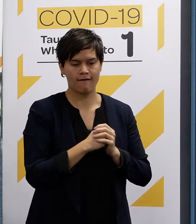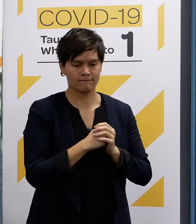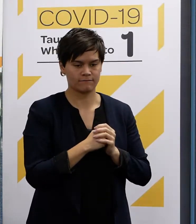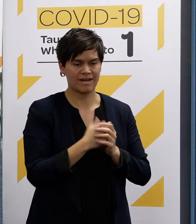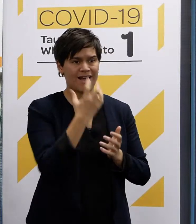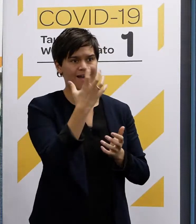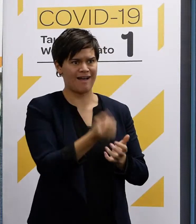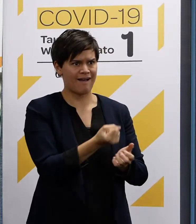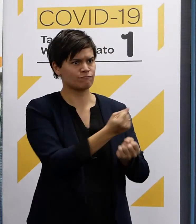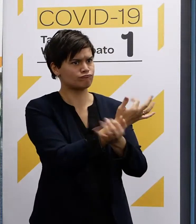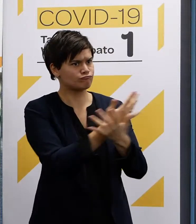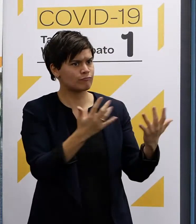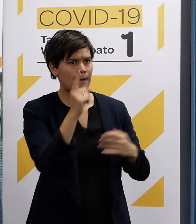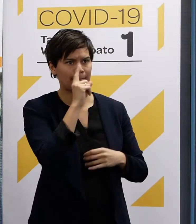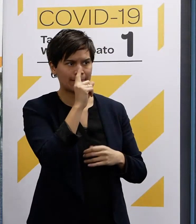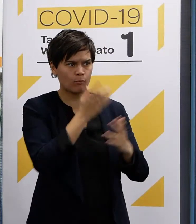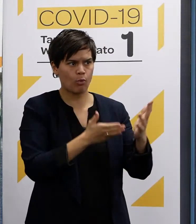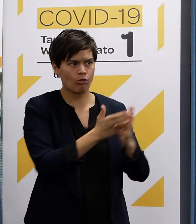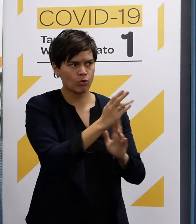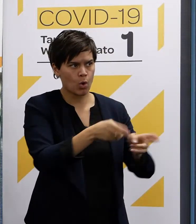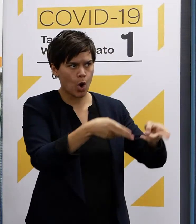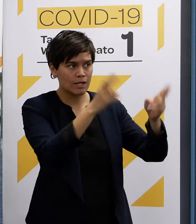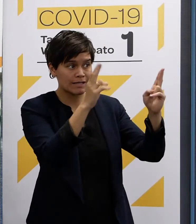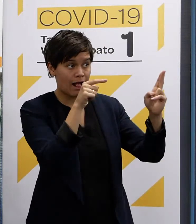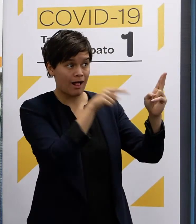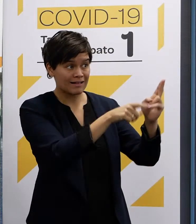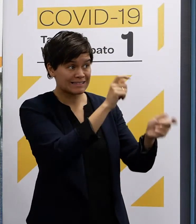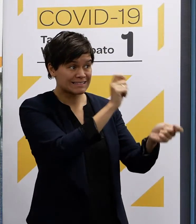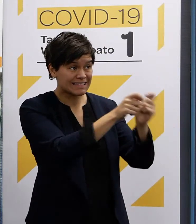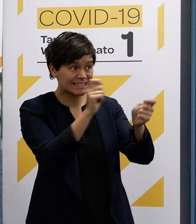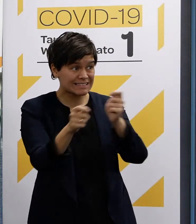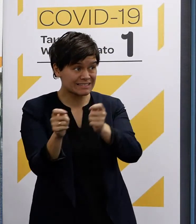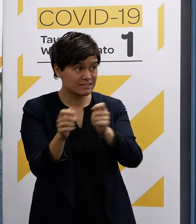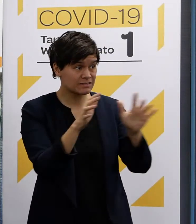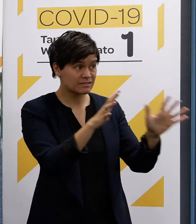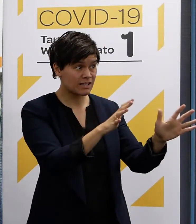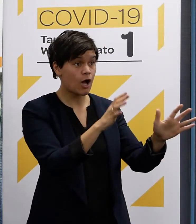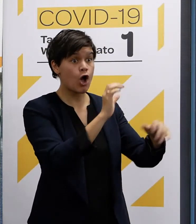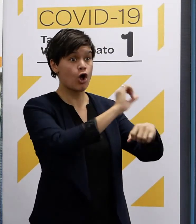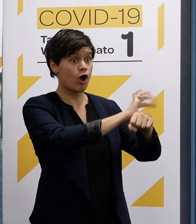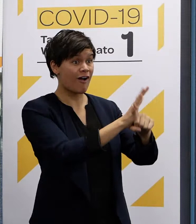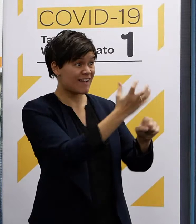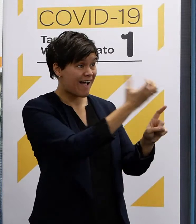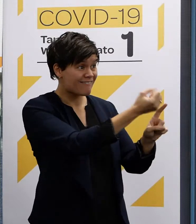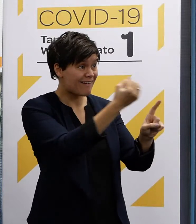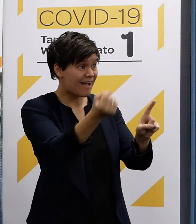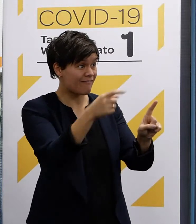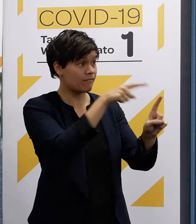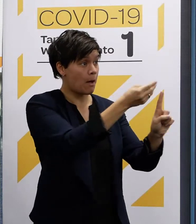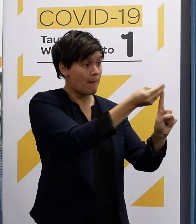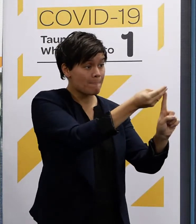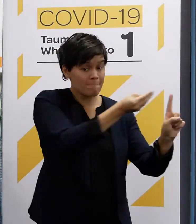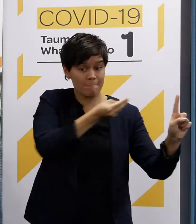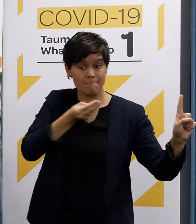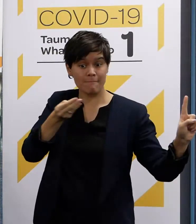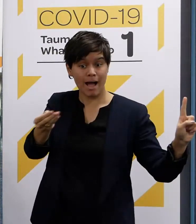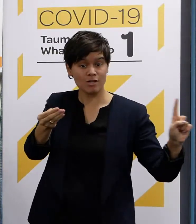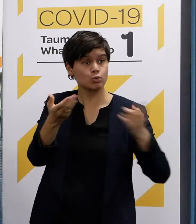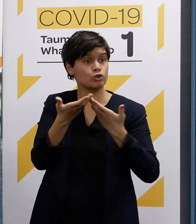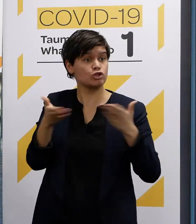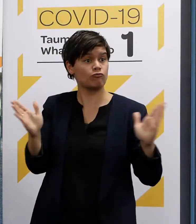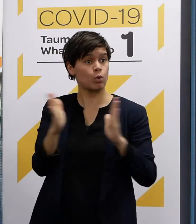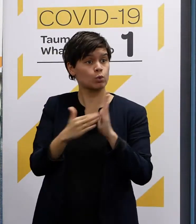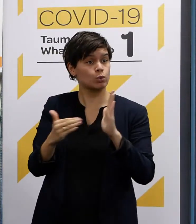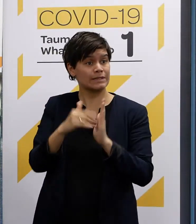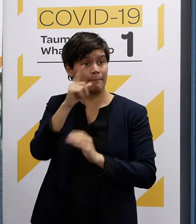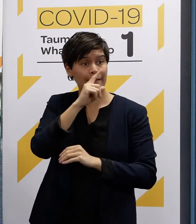no evidence of any spread from there into our communities. And in addition,